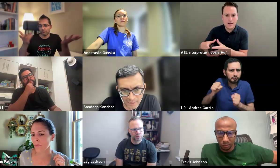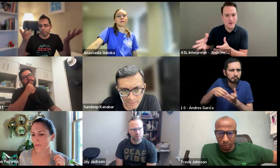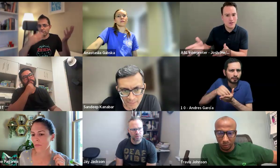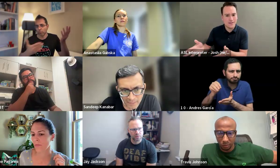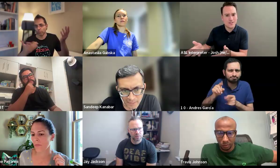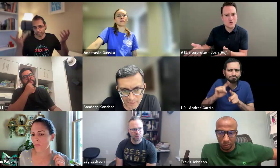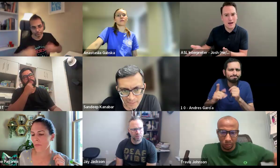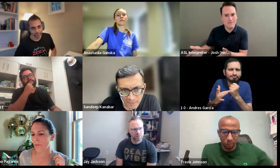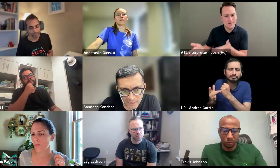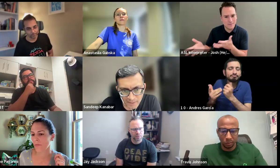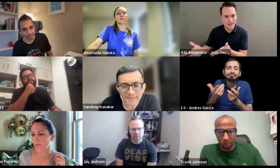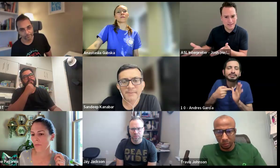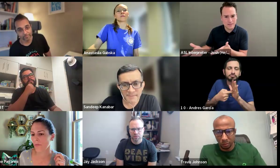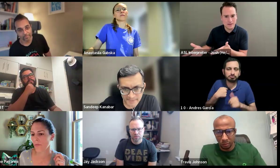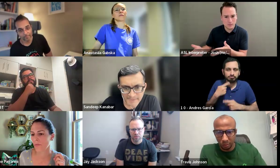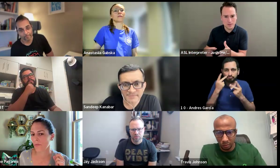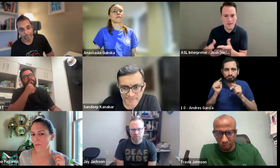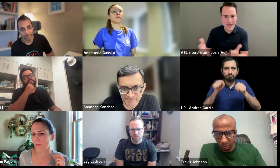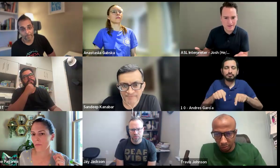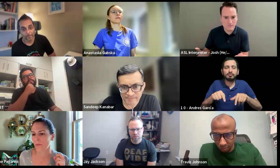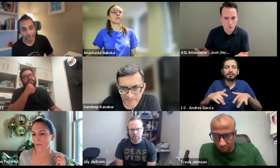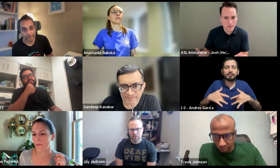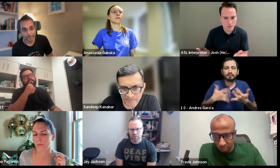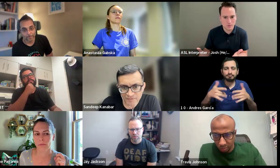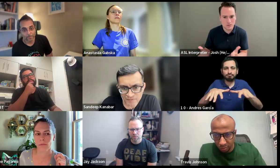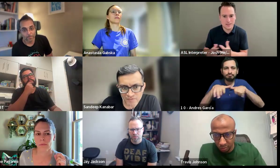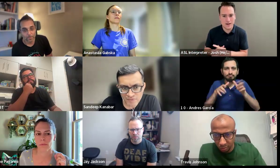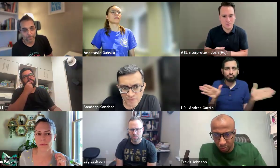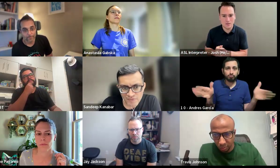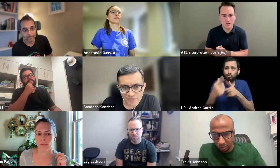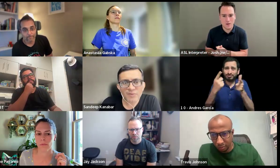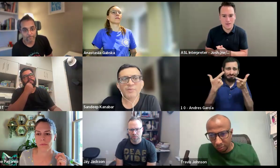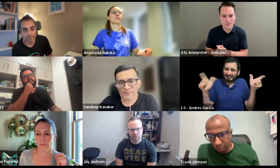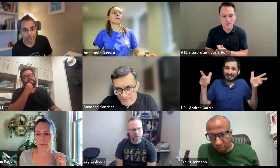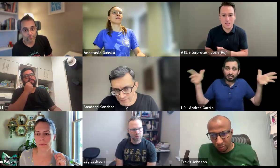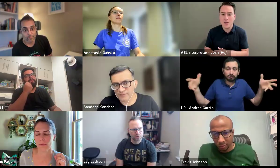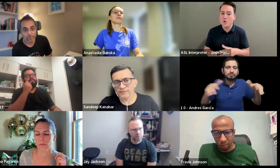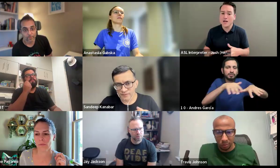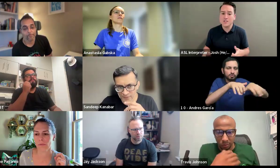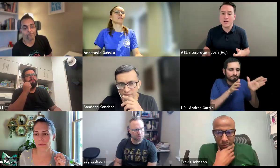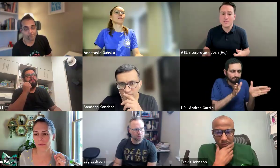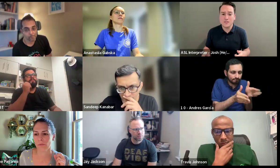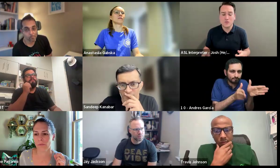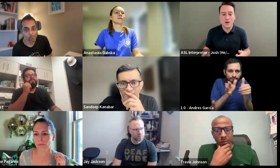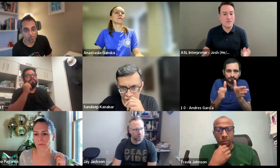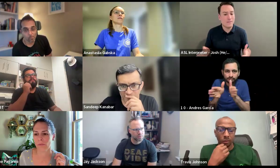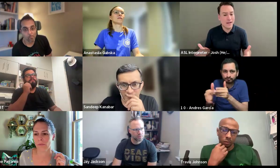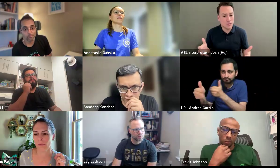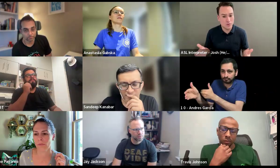And I know that they do have the money to be able to pay for interpreters and also accommodations. When I showed up into one of the main